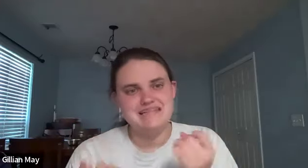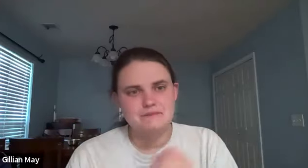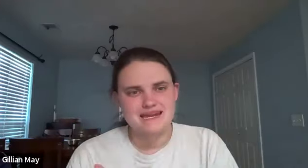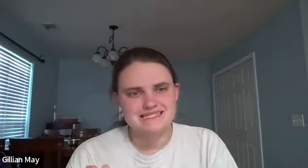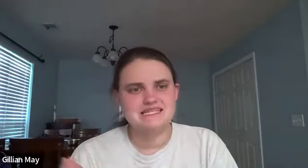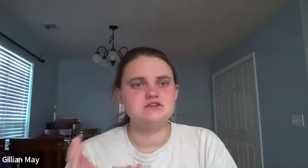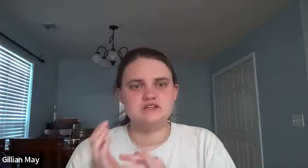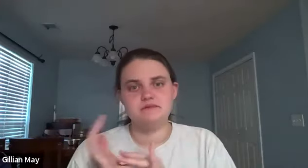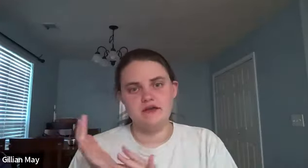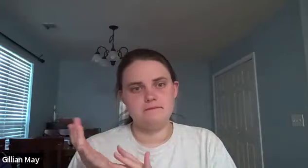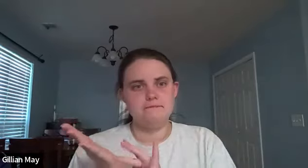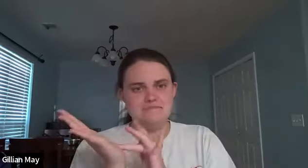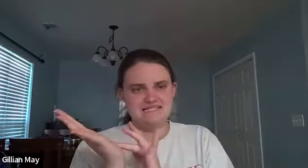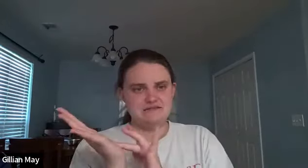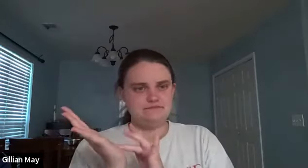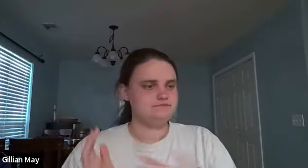take medicine or stuff like that, medicine.